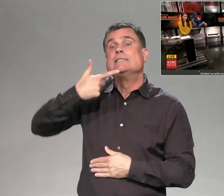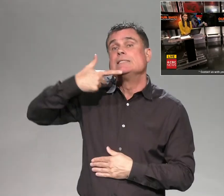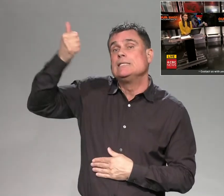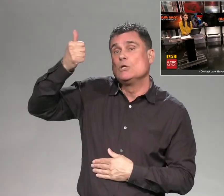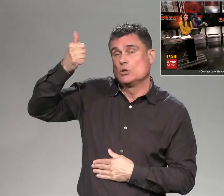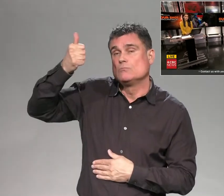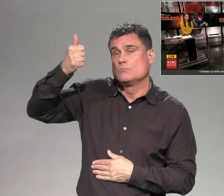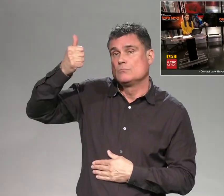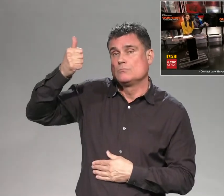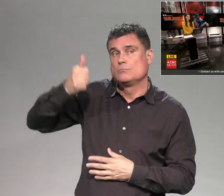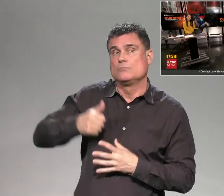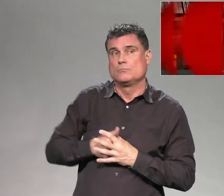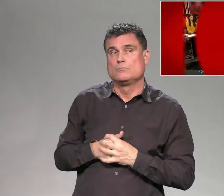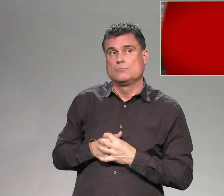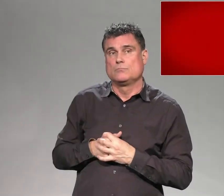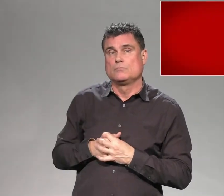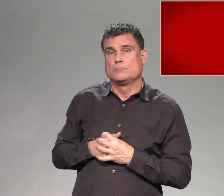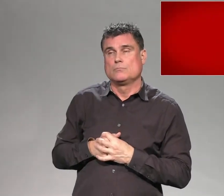vulnerable population.